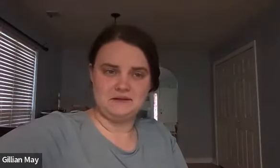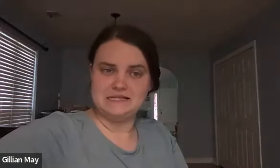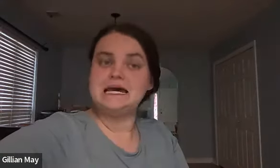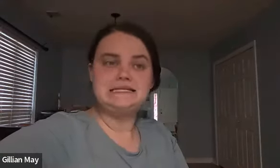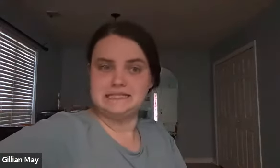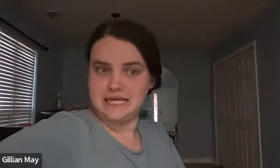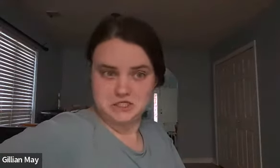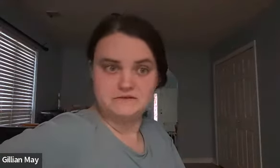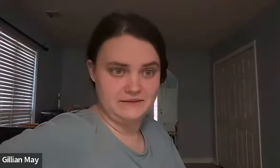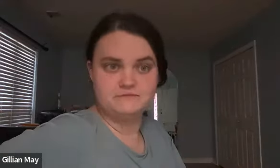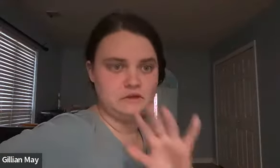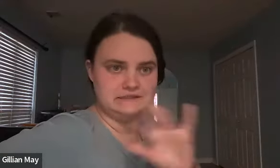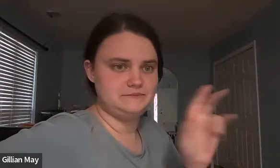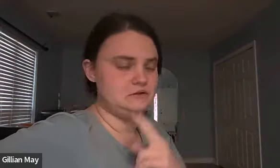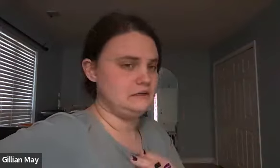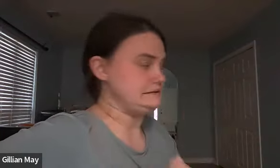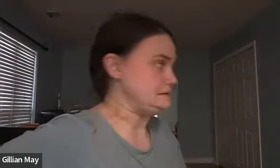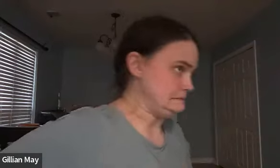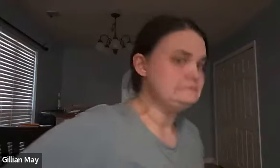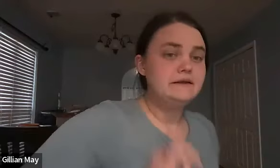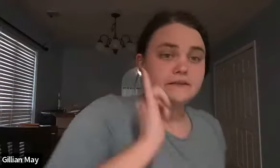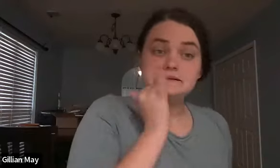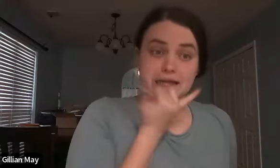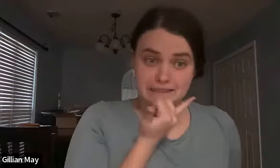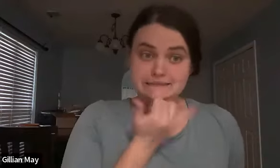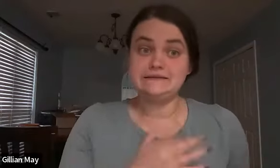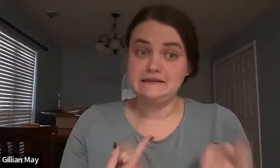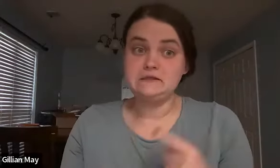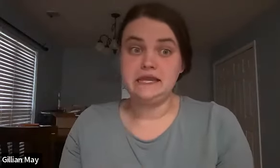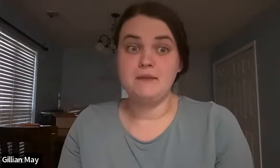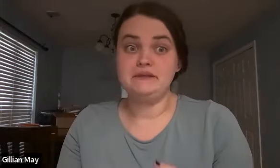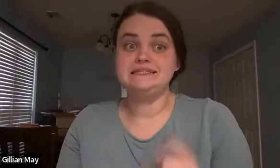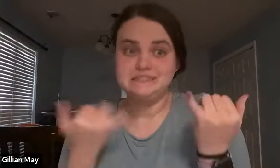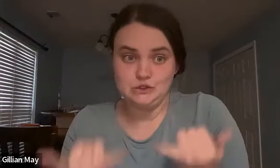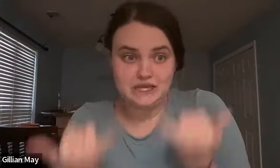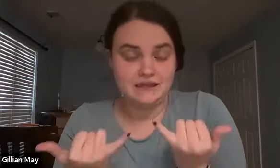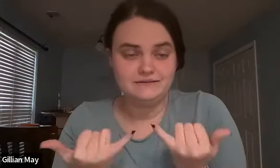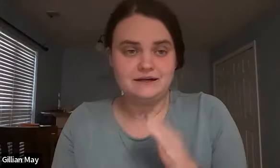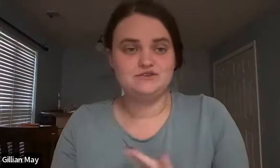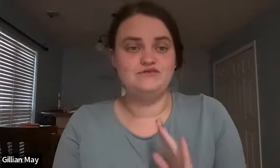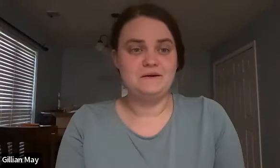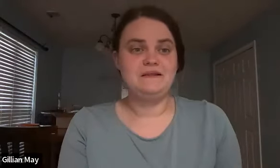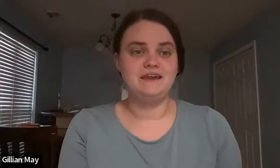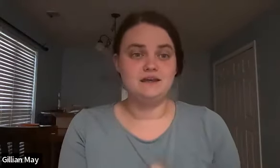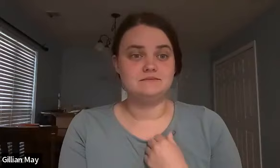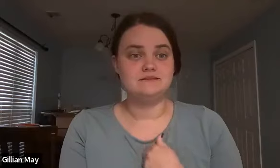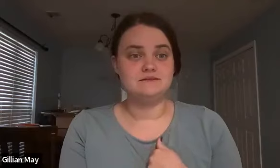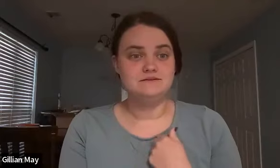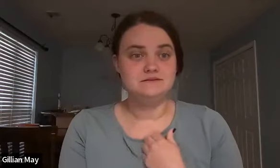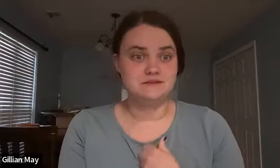realized I did not catch her name fully spelled correctly. That was an accident that literally happened today. And I was very like, I am so